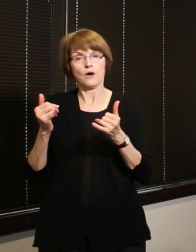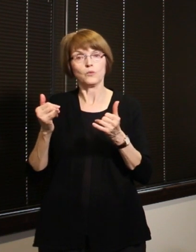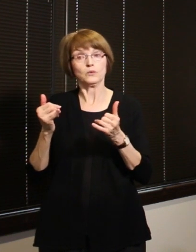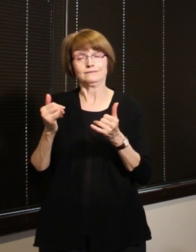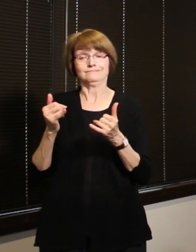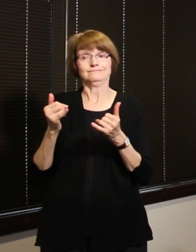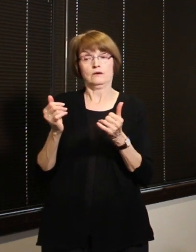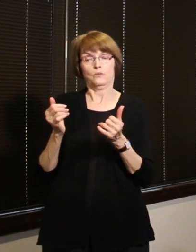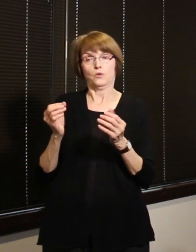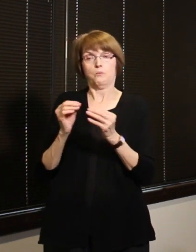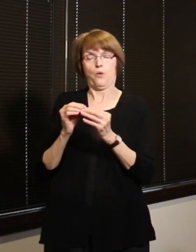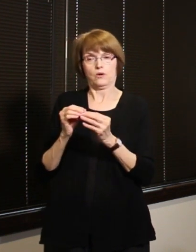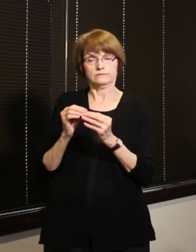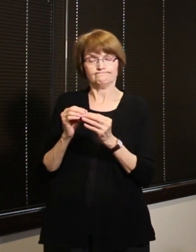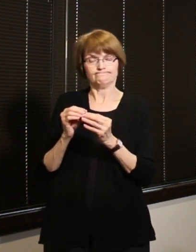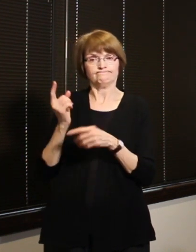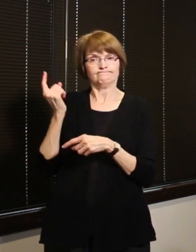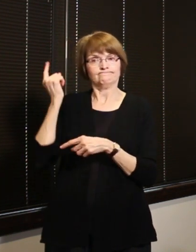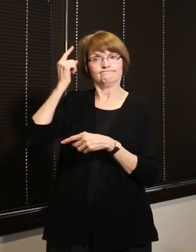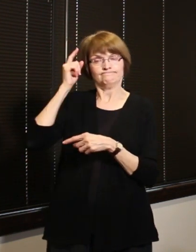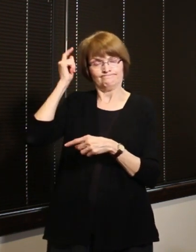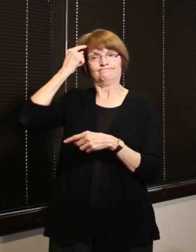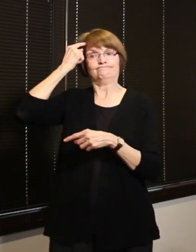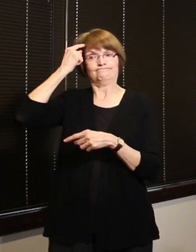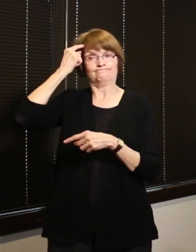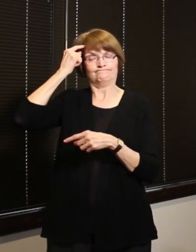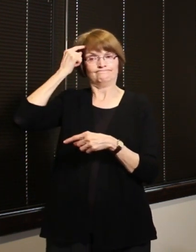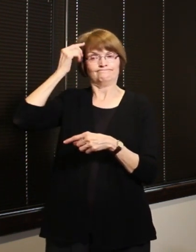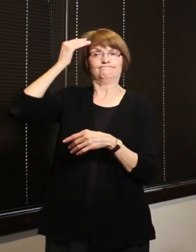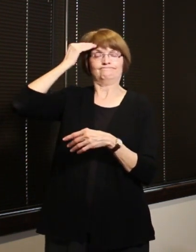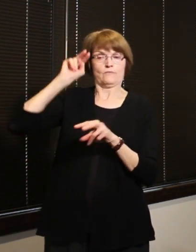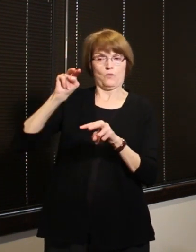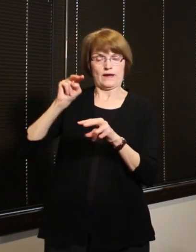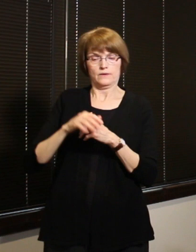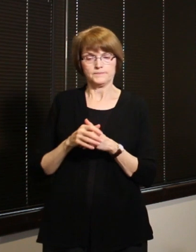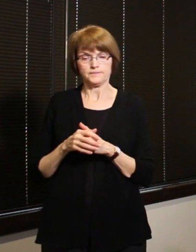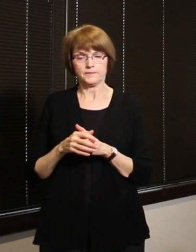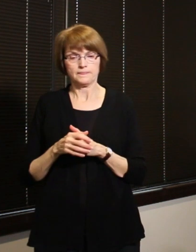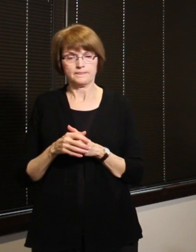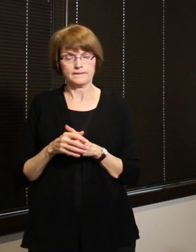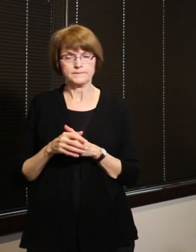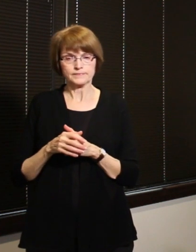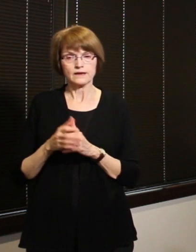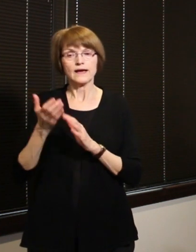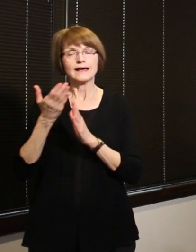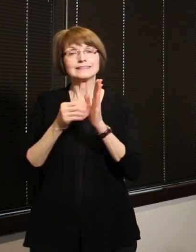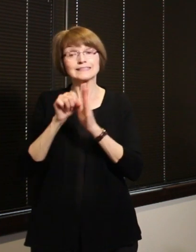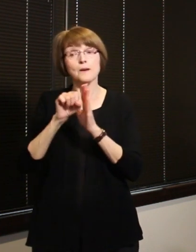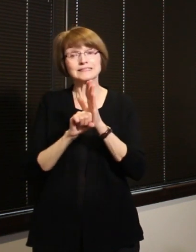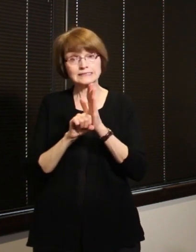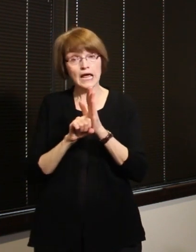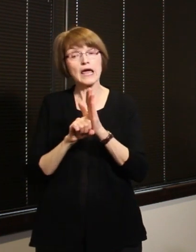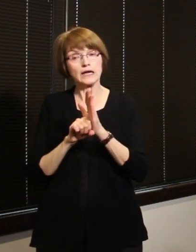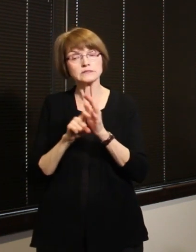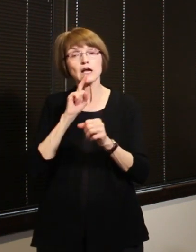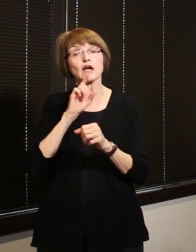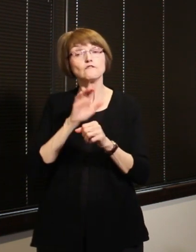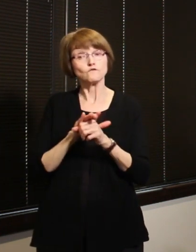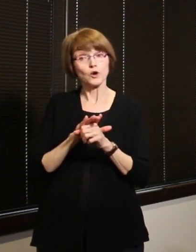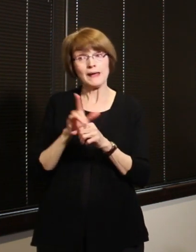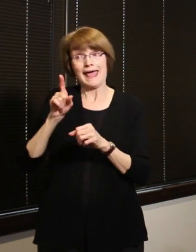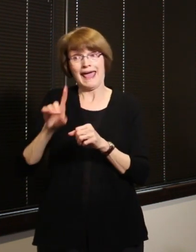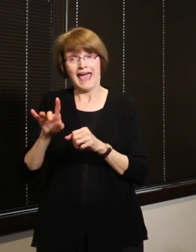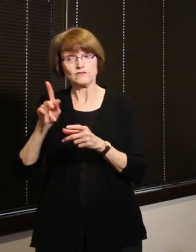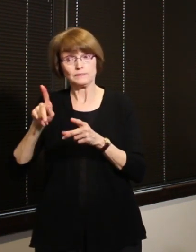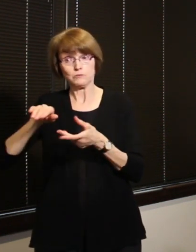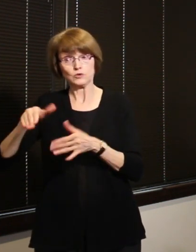COVID. It's been reported that some states have confirmed as many as half of their deaths coming from nursing homes.